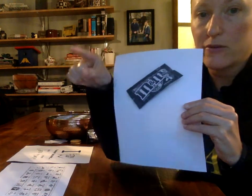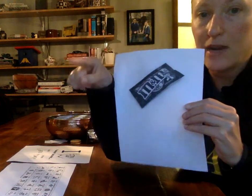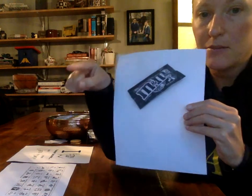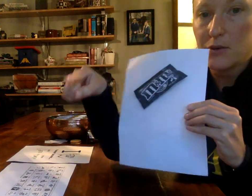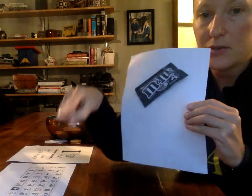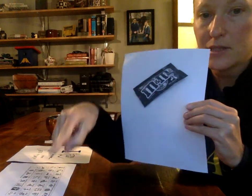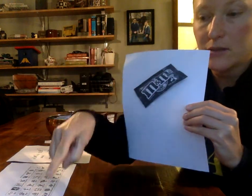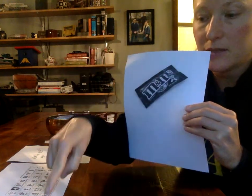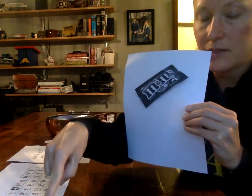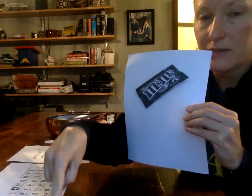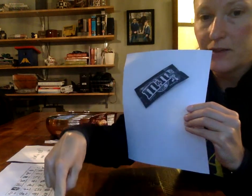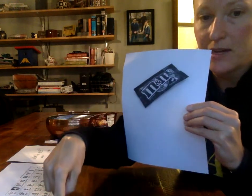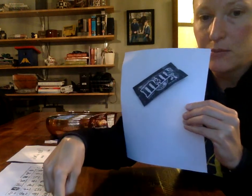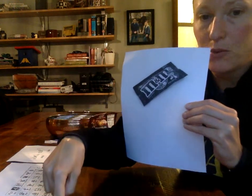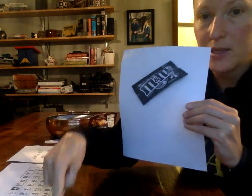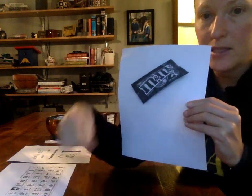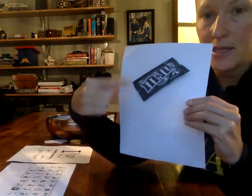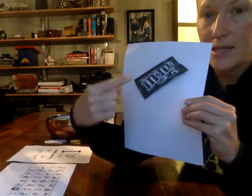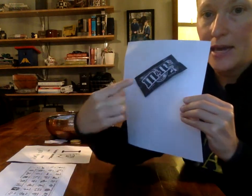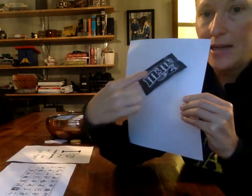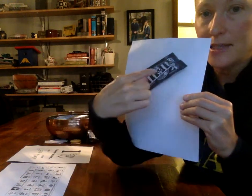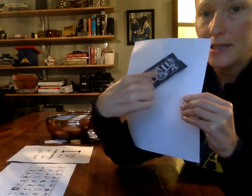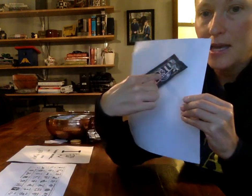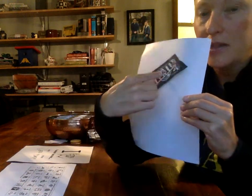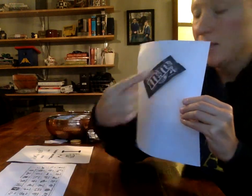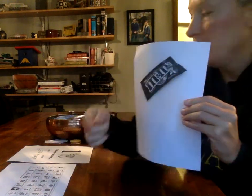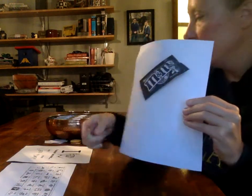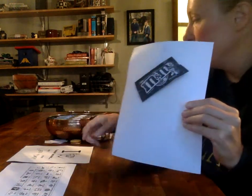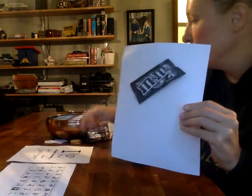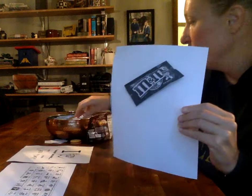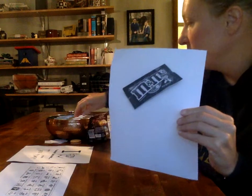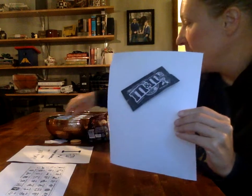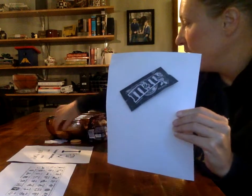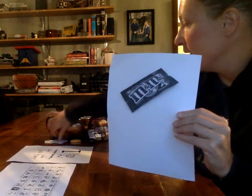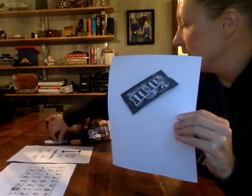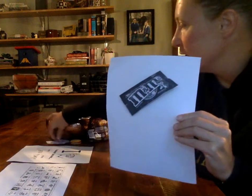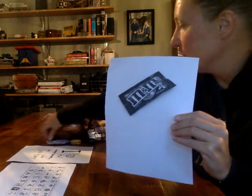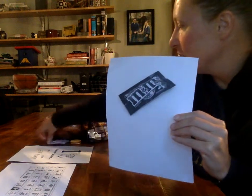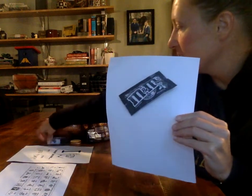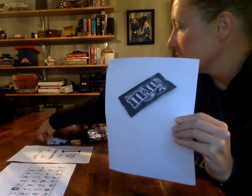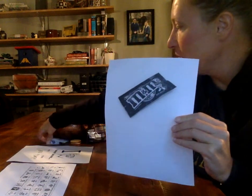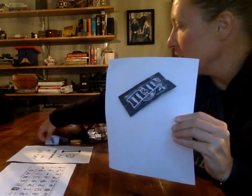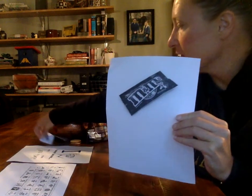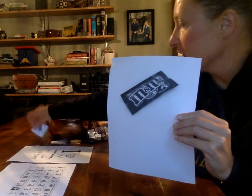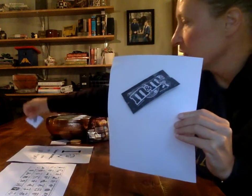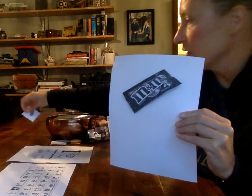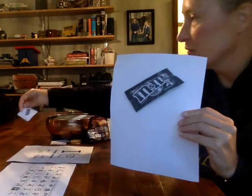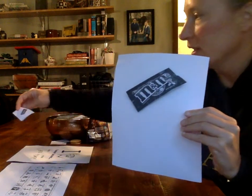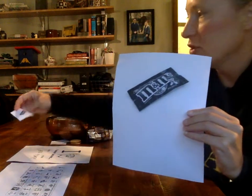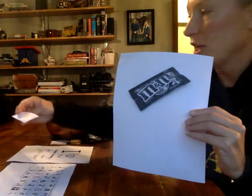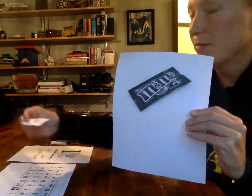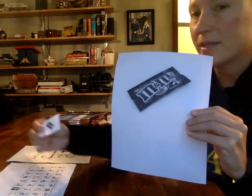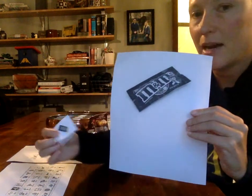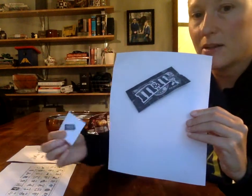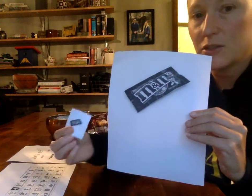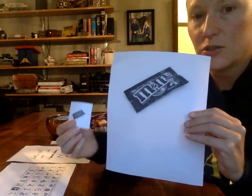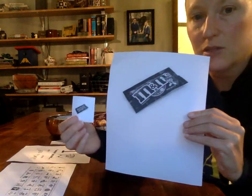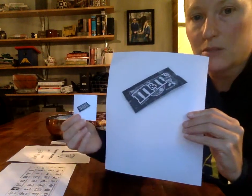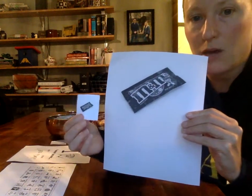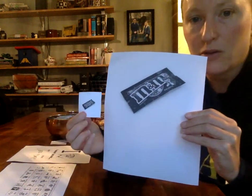fine motor skills as a fine point like that, then you can move down into a smaller version, right? Shape it down into a smaller